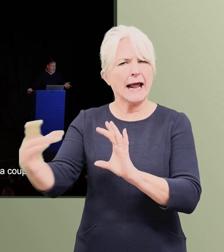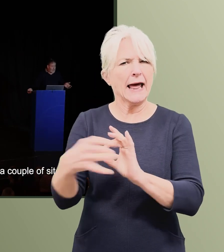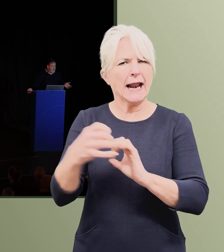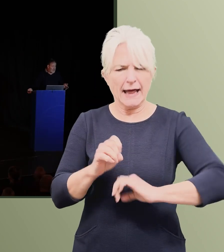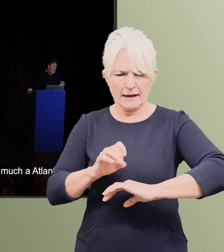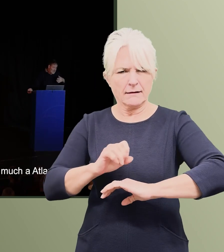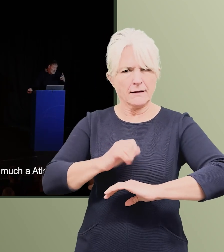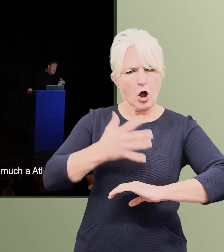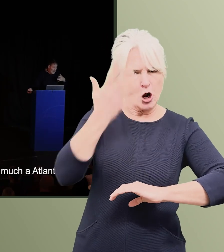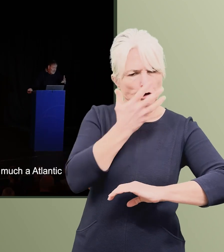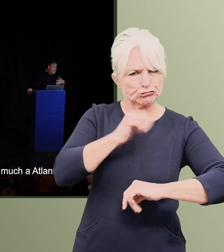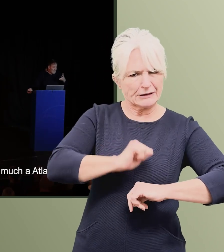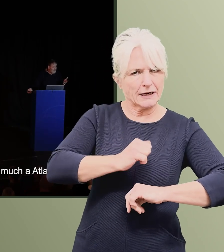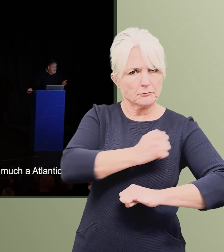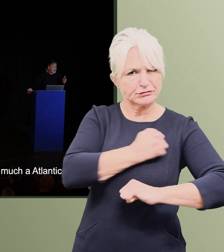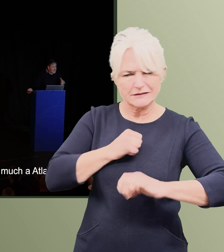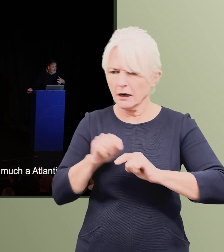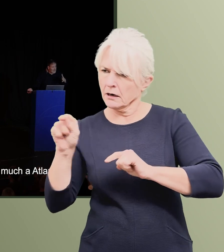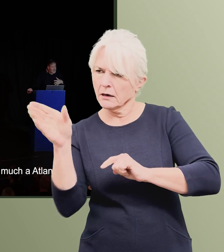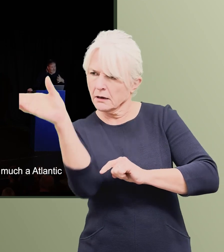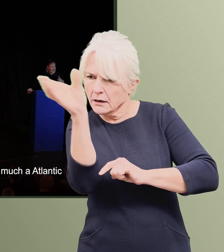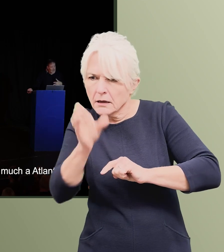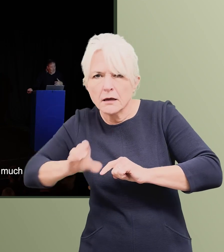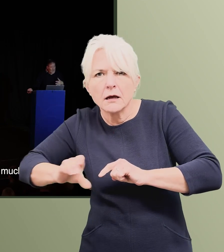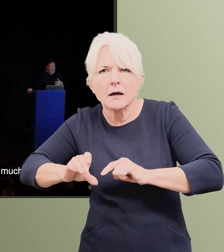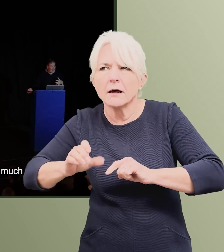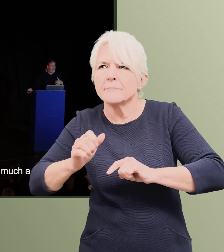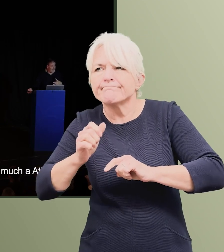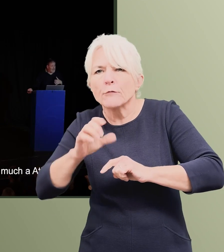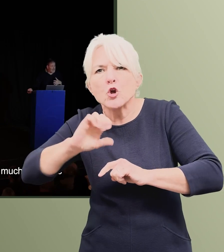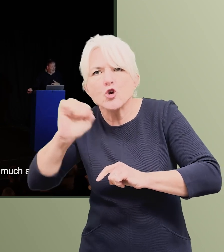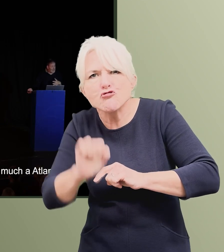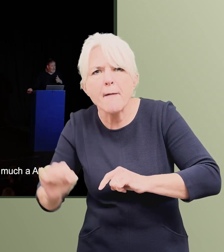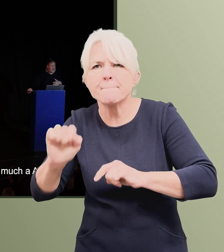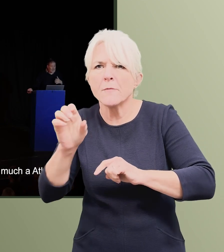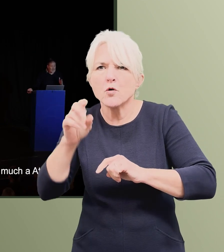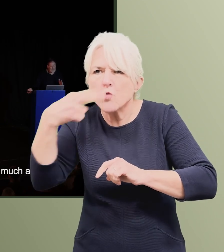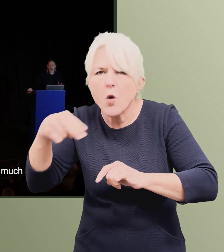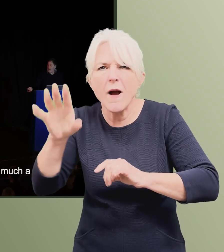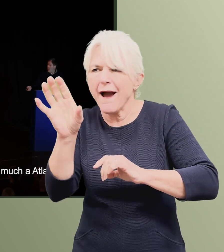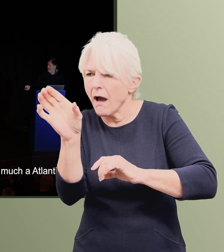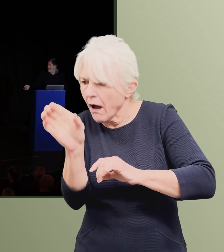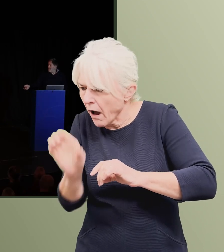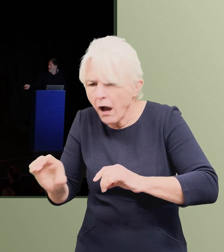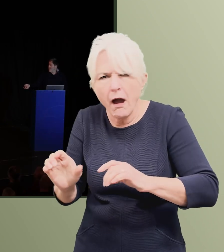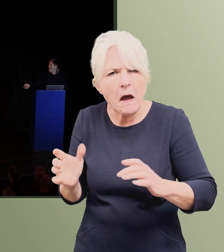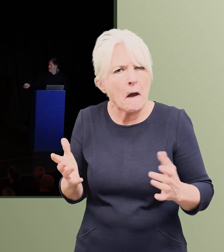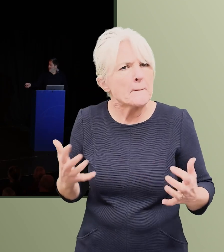with cut mark sites. So it's an interesting thing to think about. It's very much a Atlantic facade sort of thing going